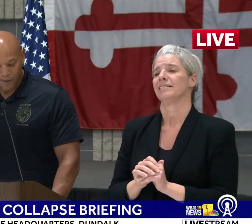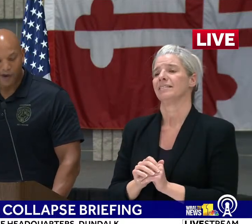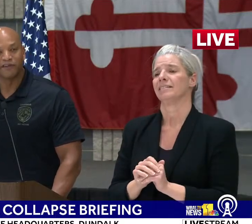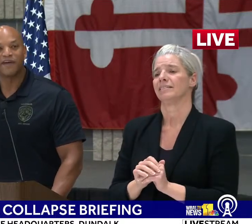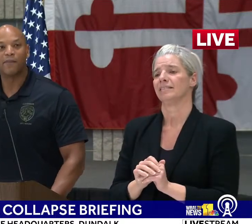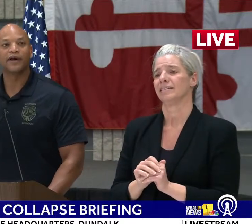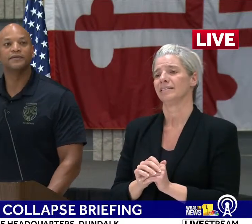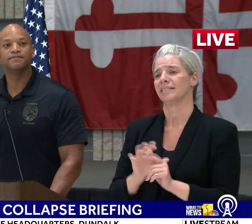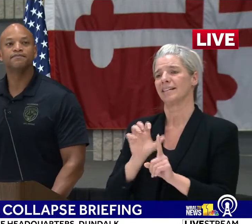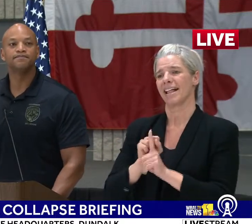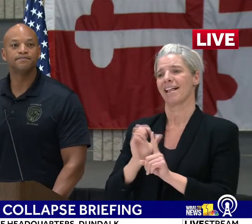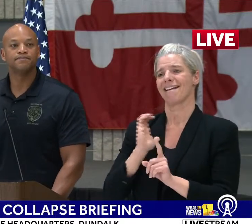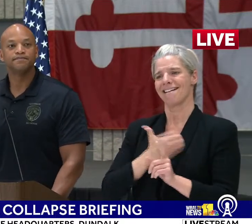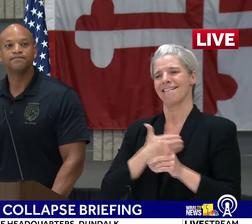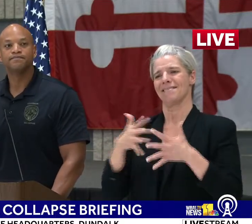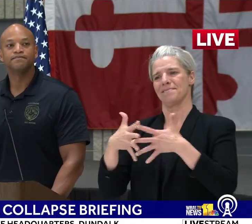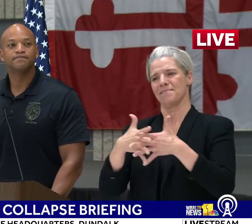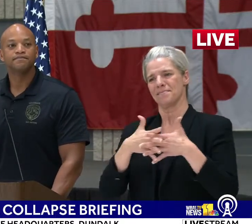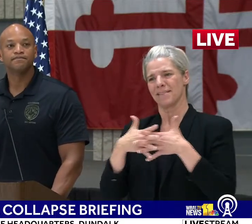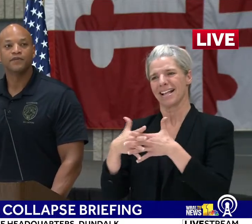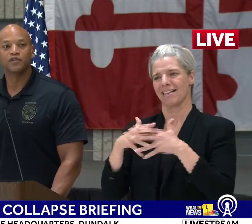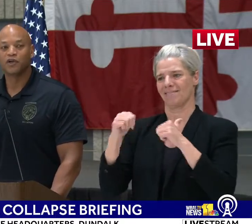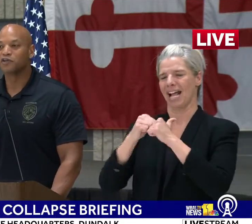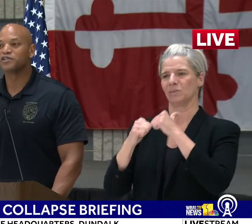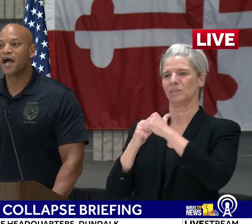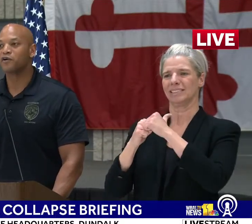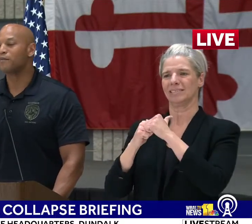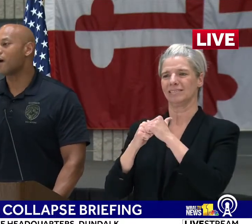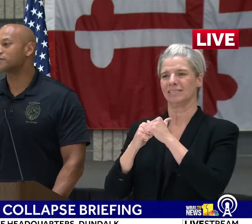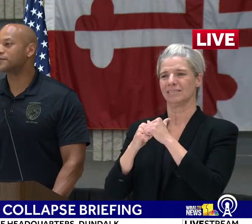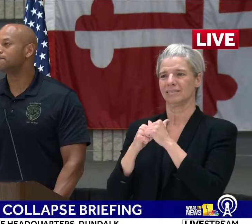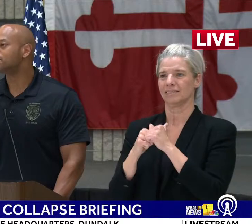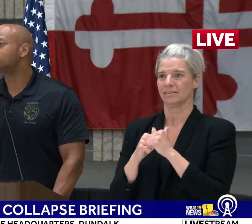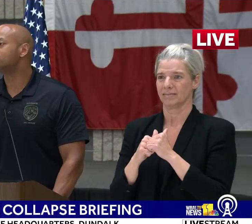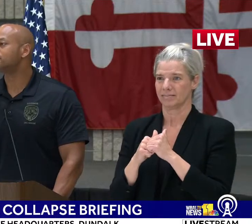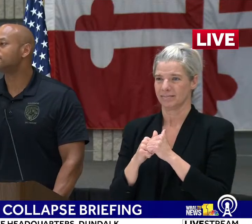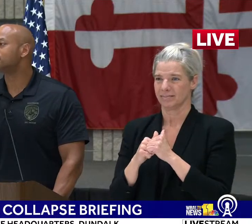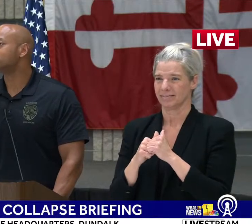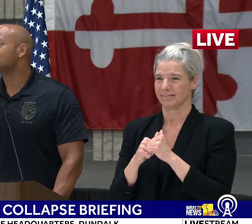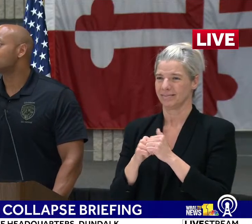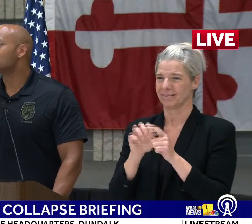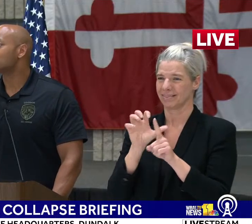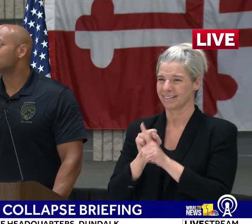It was an attack on our American fabric. It was a larger attack on democracy.